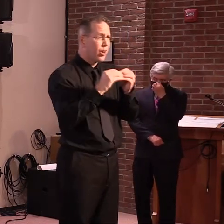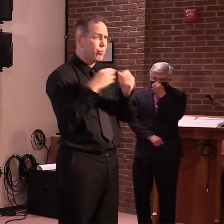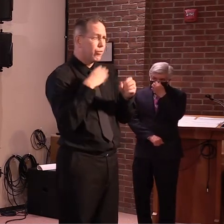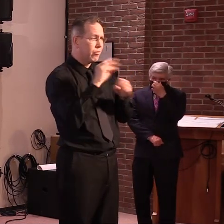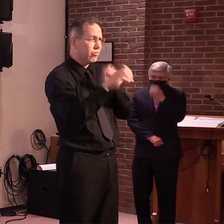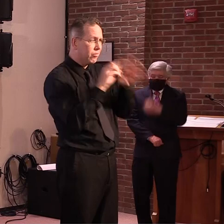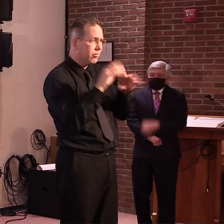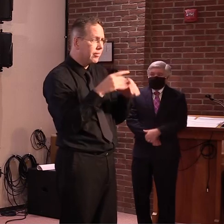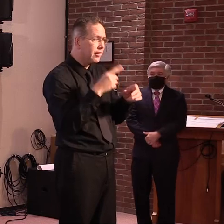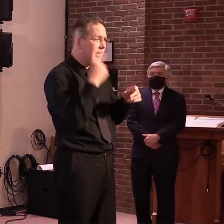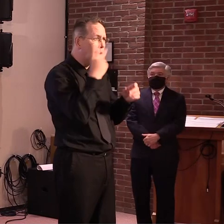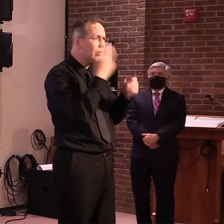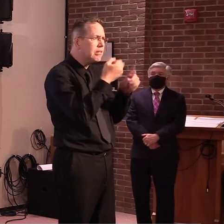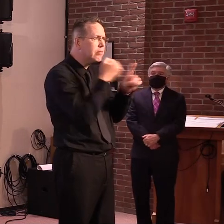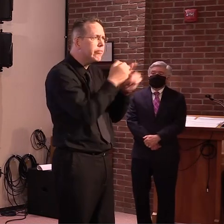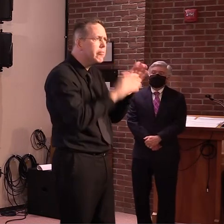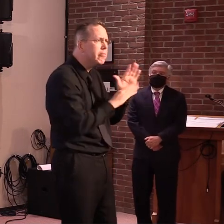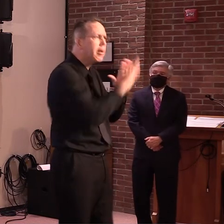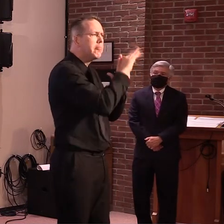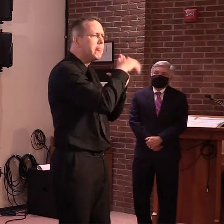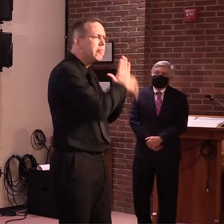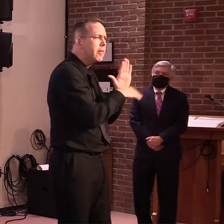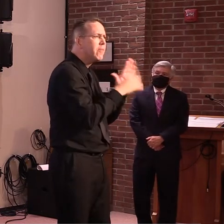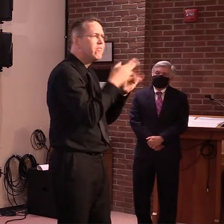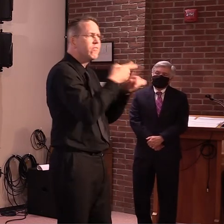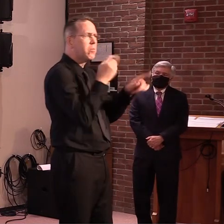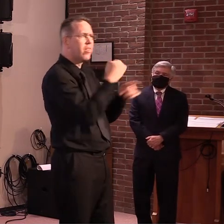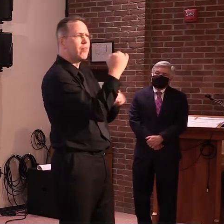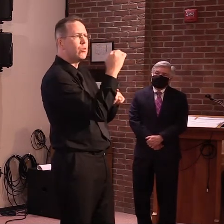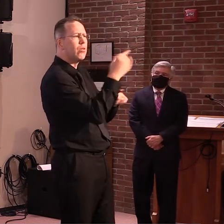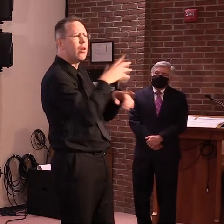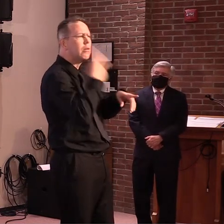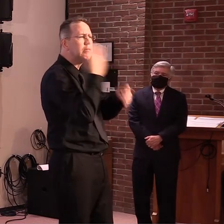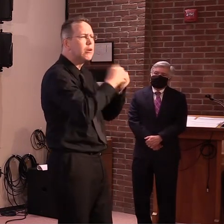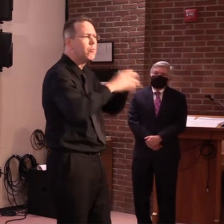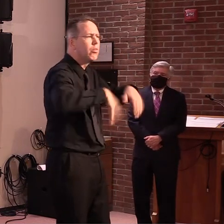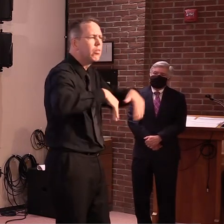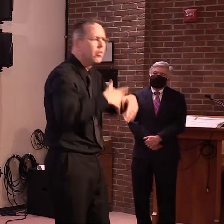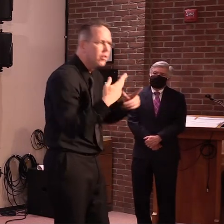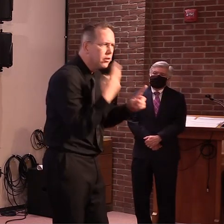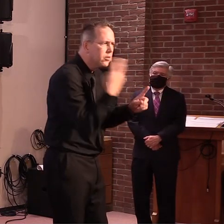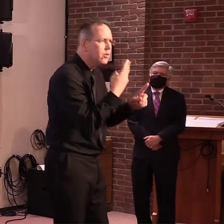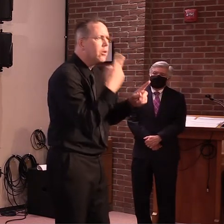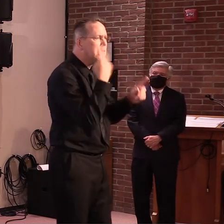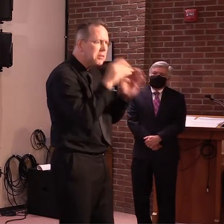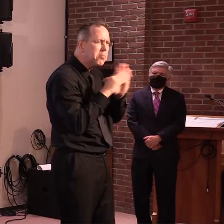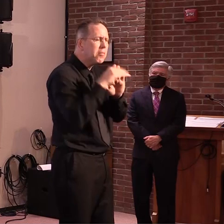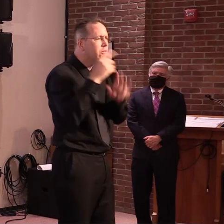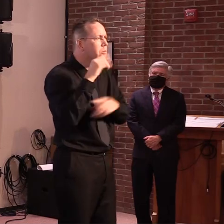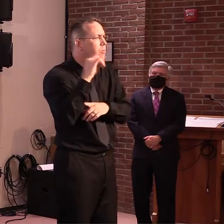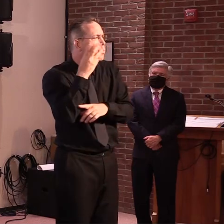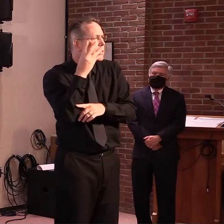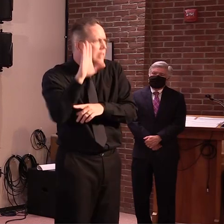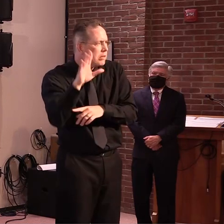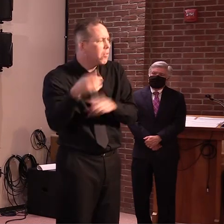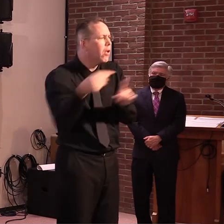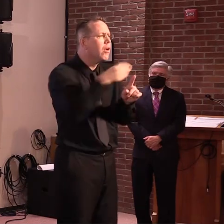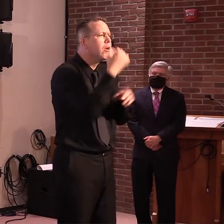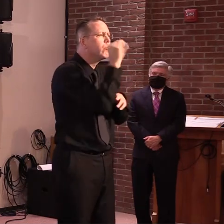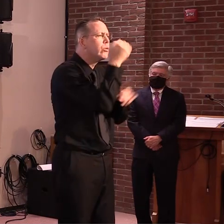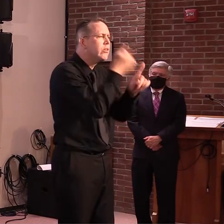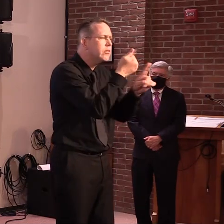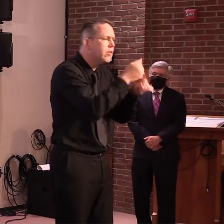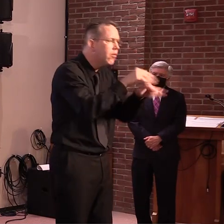tested, and now we're finding them positive. And curiously, in phone calls with other state health officials,